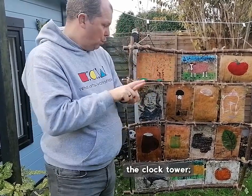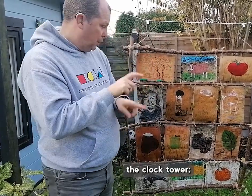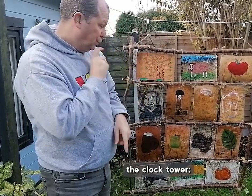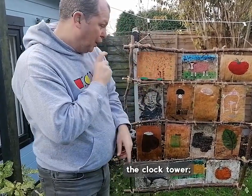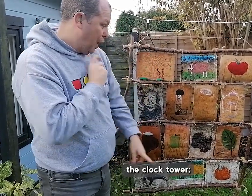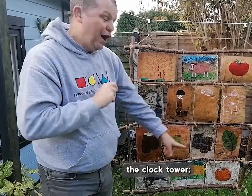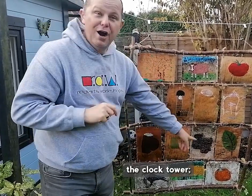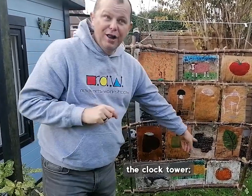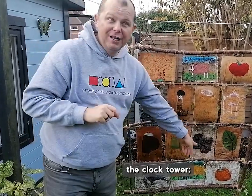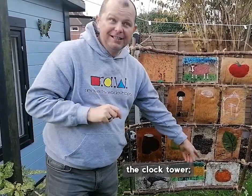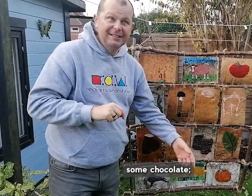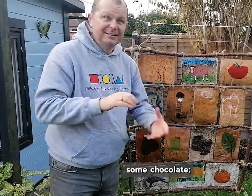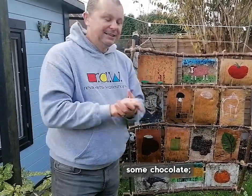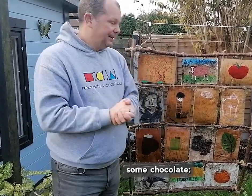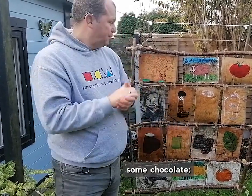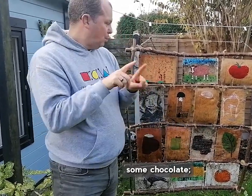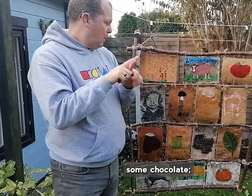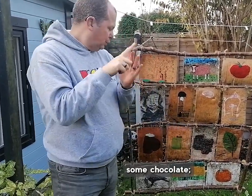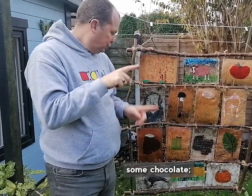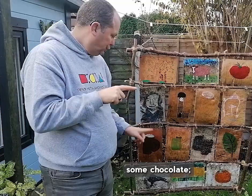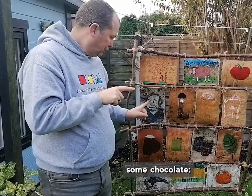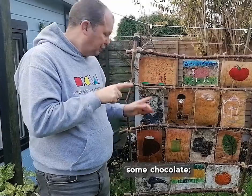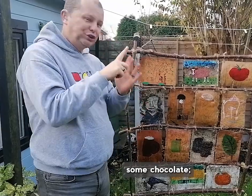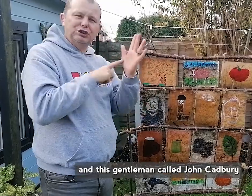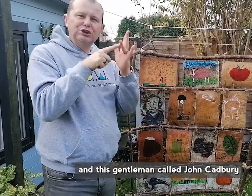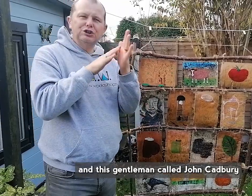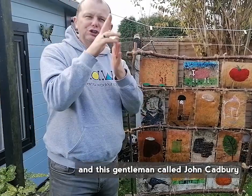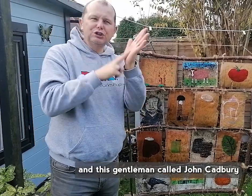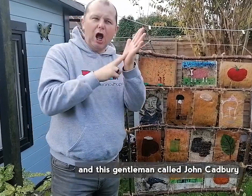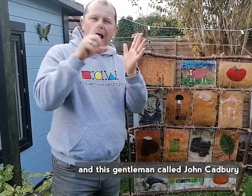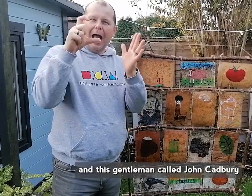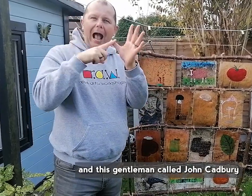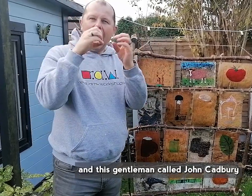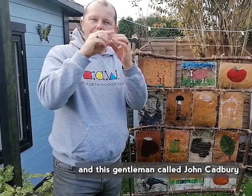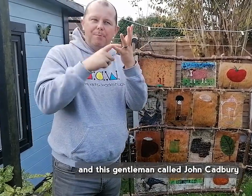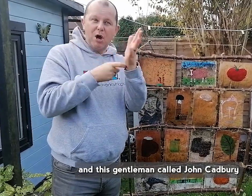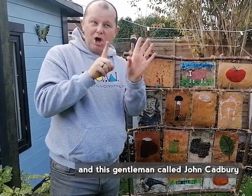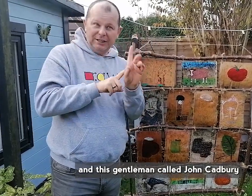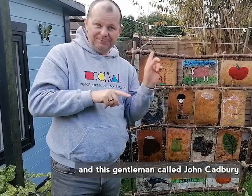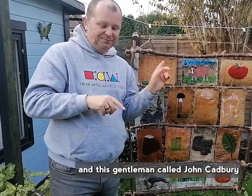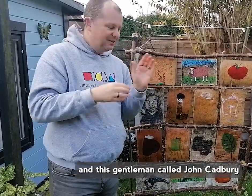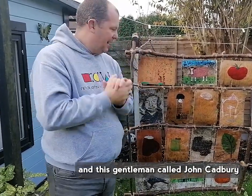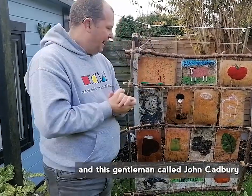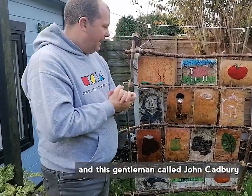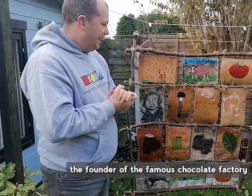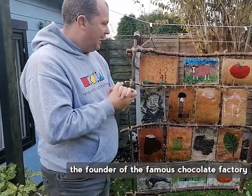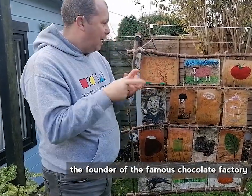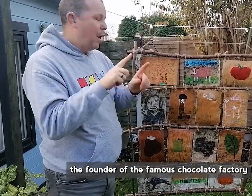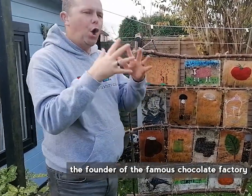tower, some chocolate, and this gentleman called John Cadbury, the founder of the